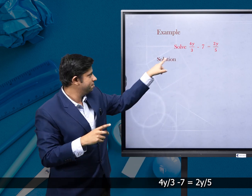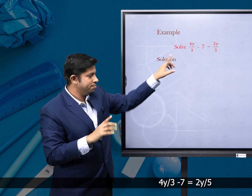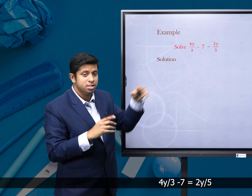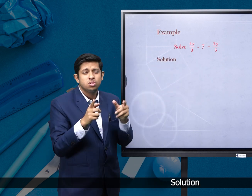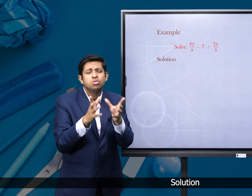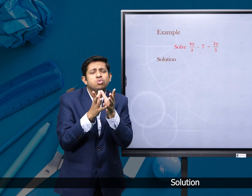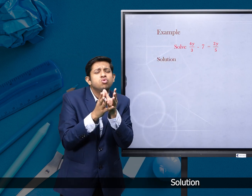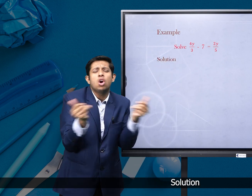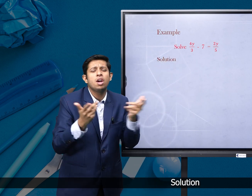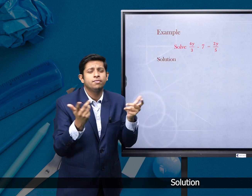Solution.